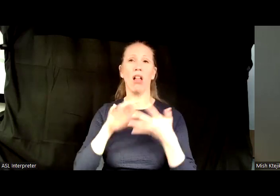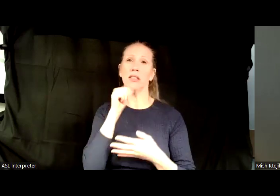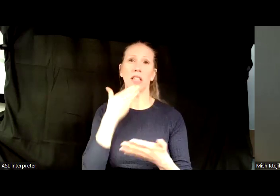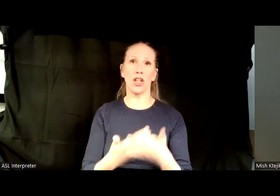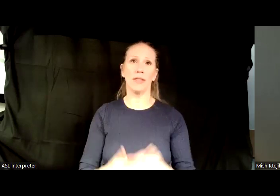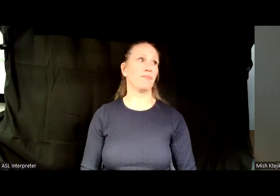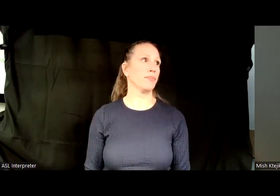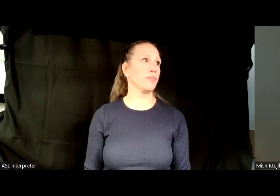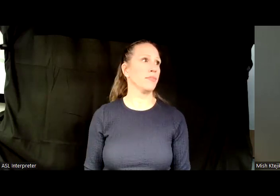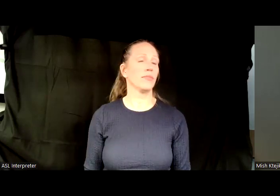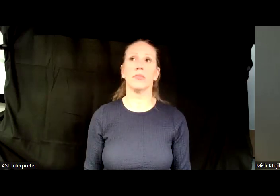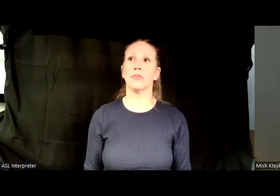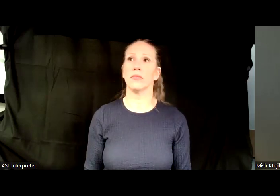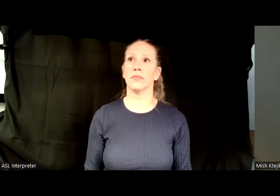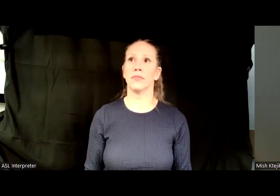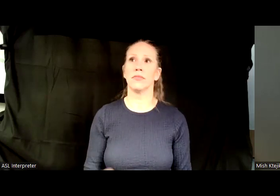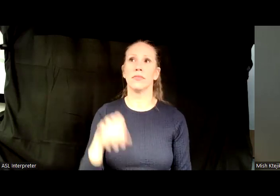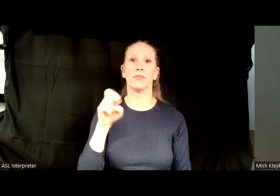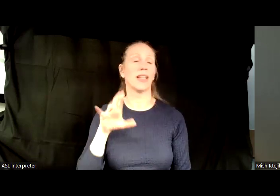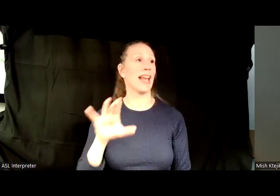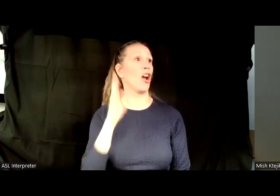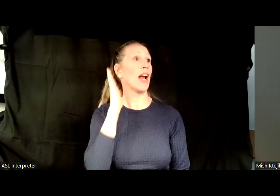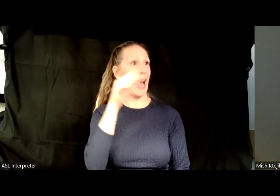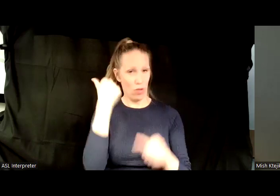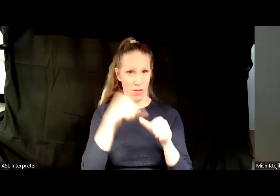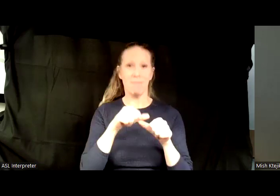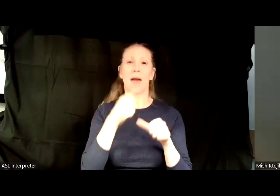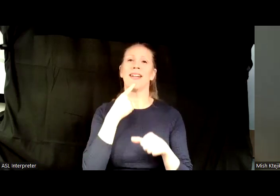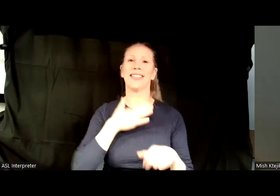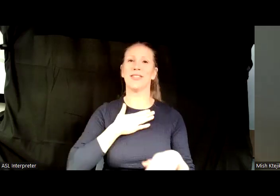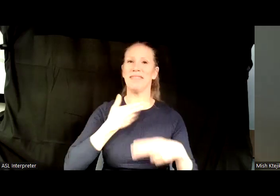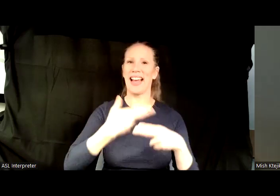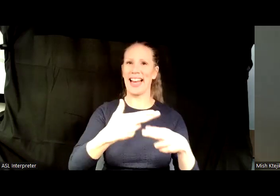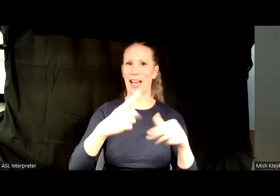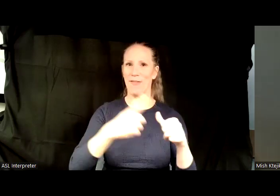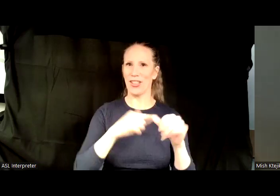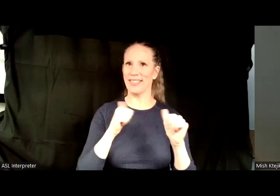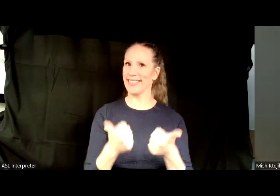I can hear, but there is no closed captioning. Remember.